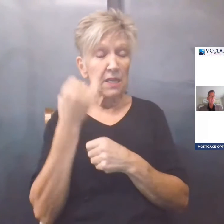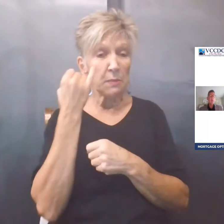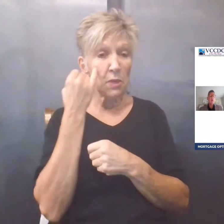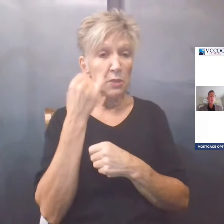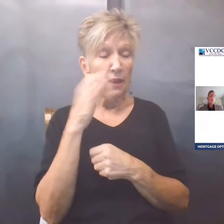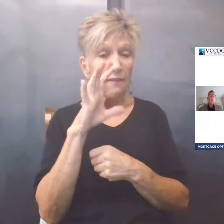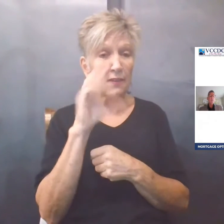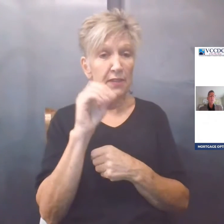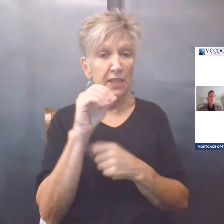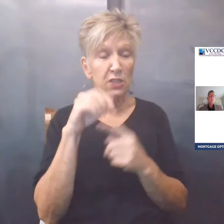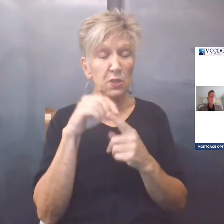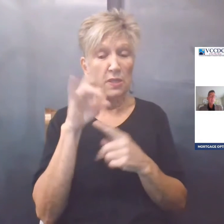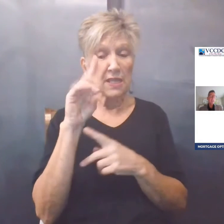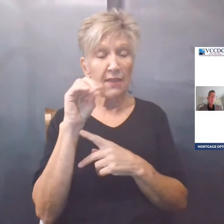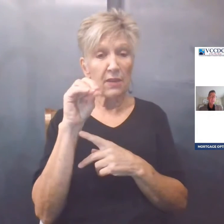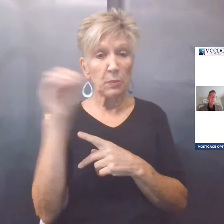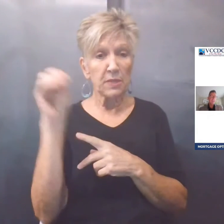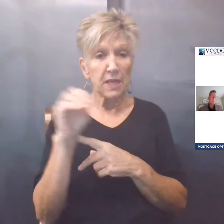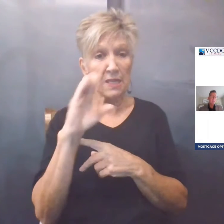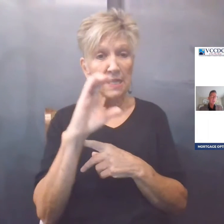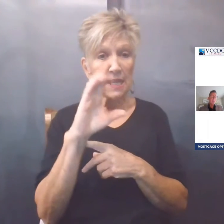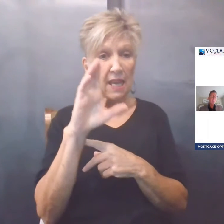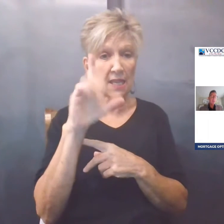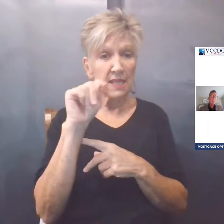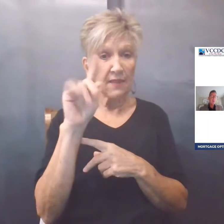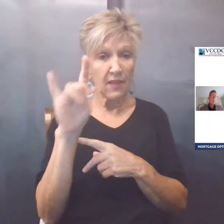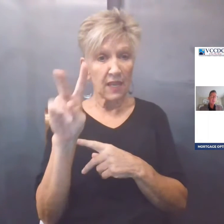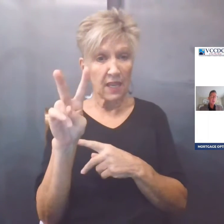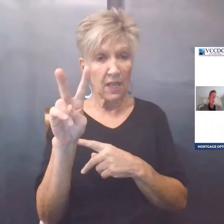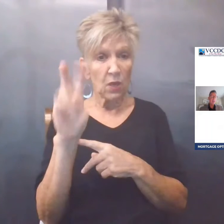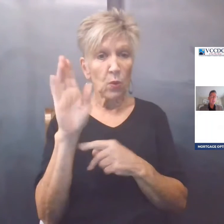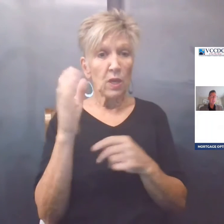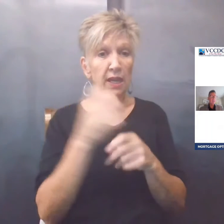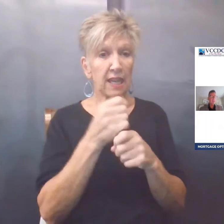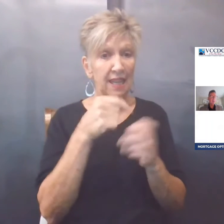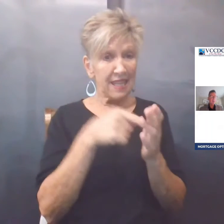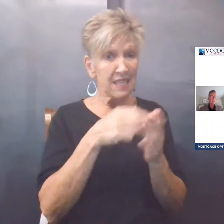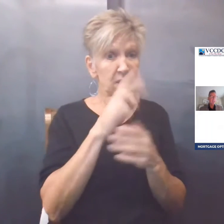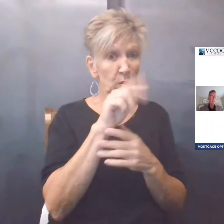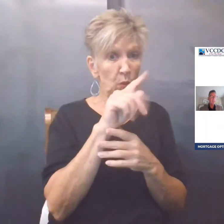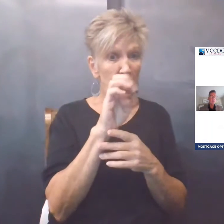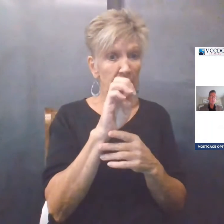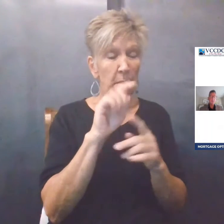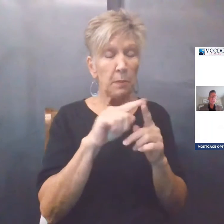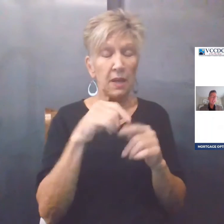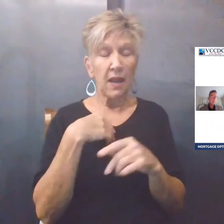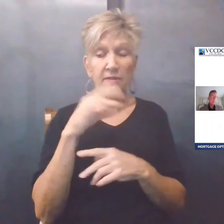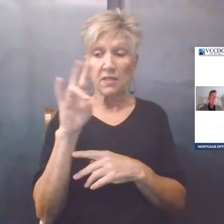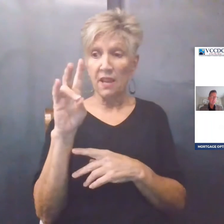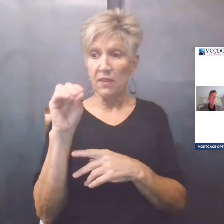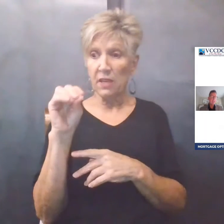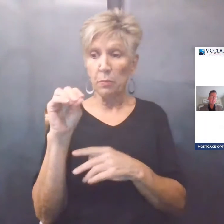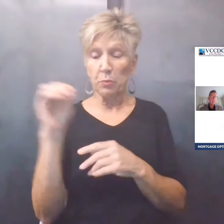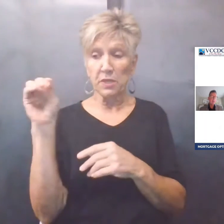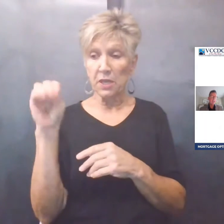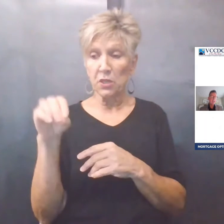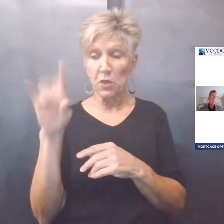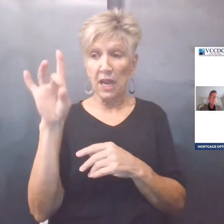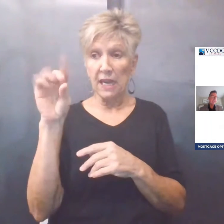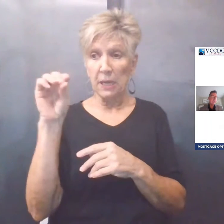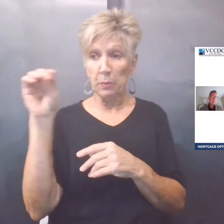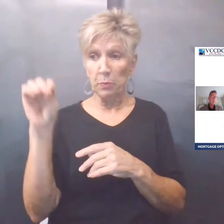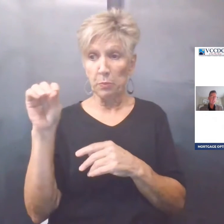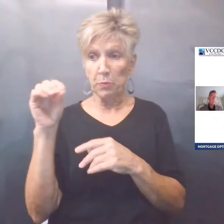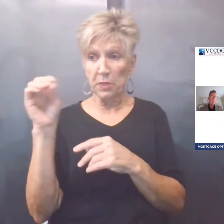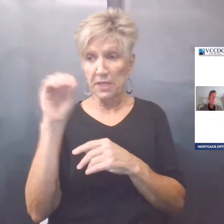to value, you're going to get a rate of this. But if you've also got 70% to 80%, you're going to get a rate of